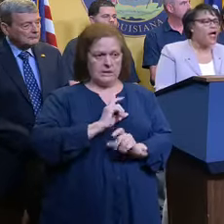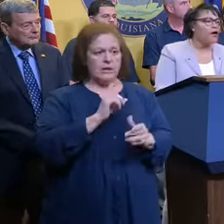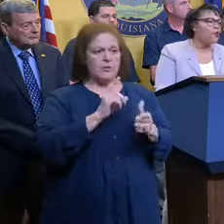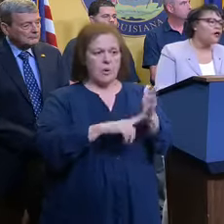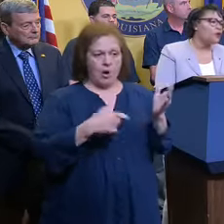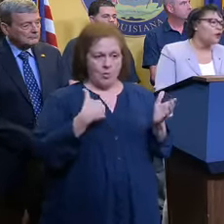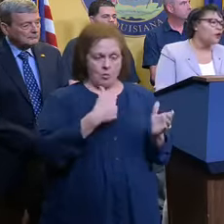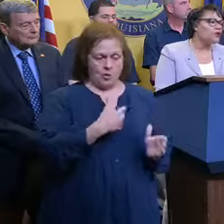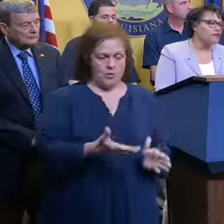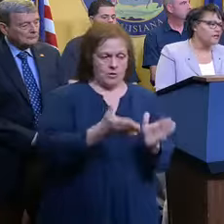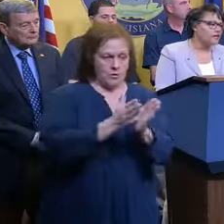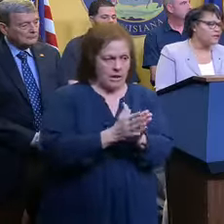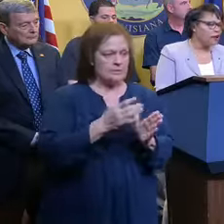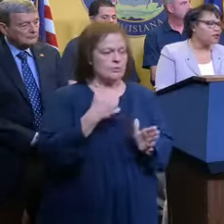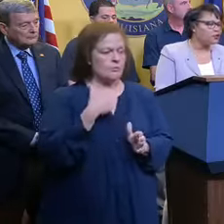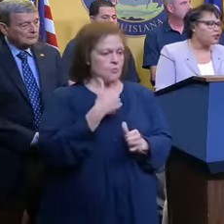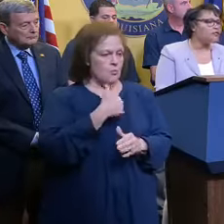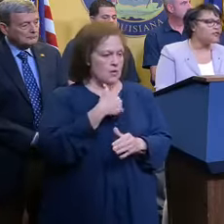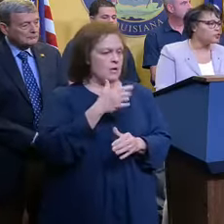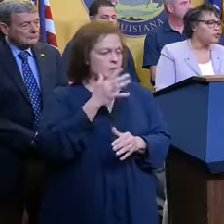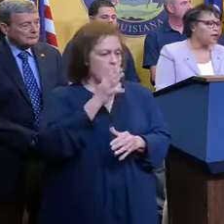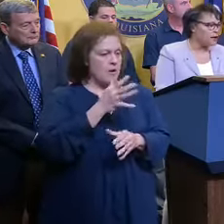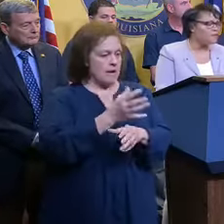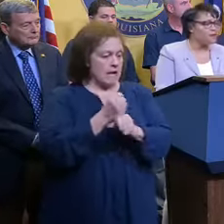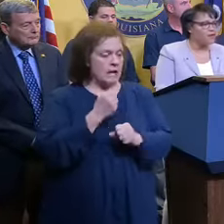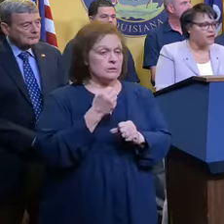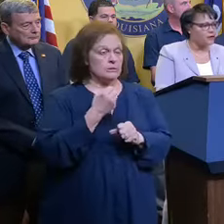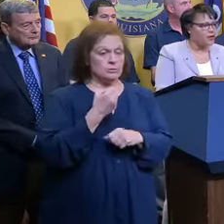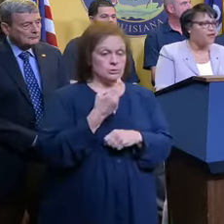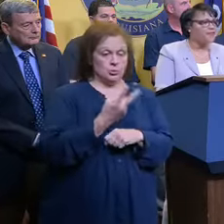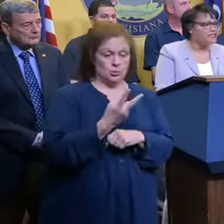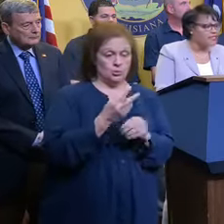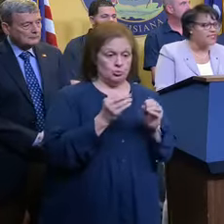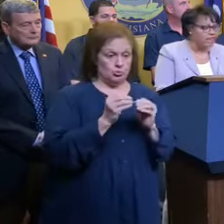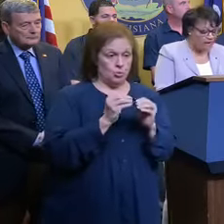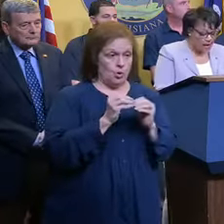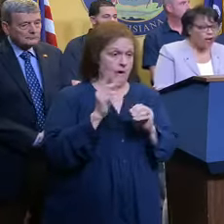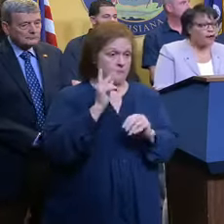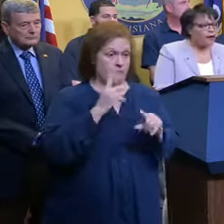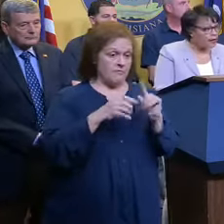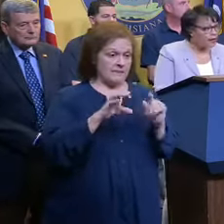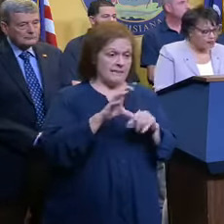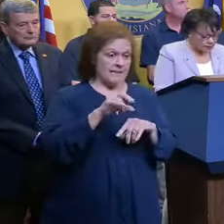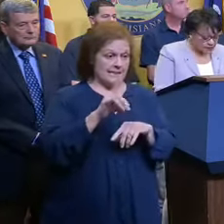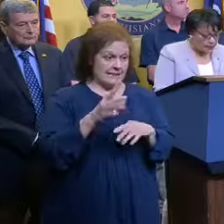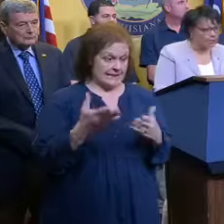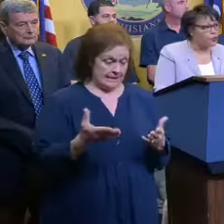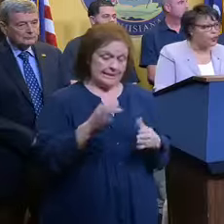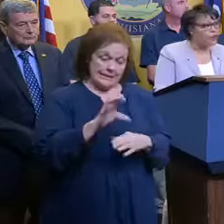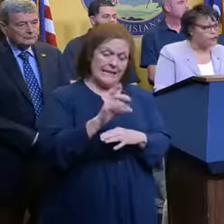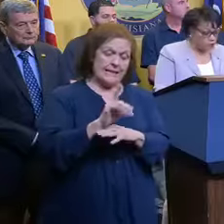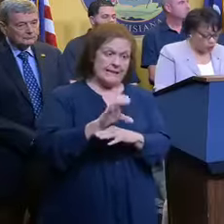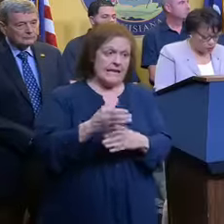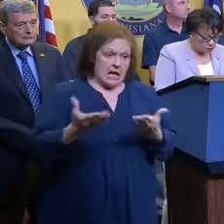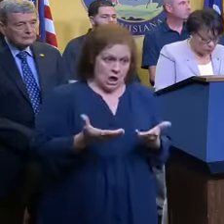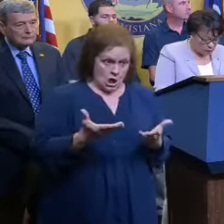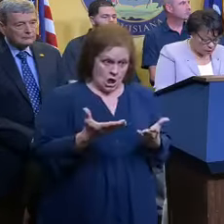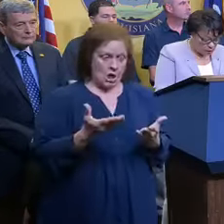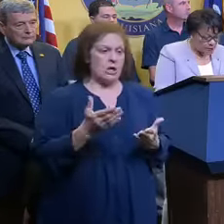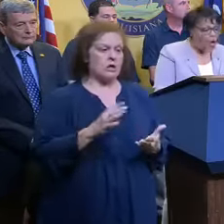request. And we will receive 2 individuals coming from the federal government, CDC, here in the city of New Orleans